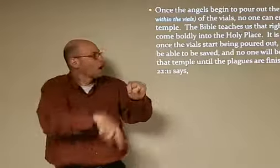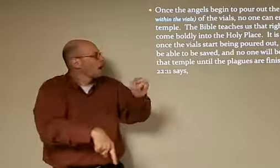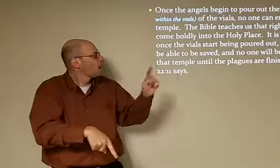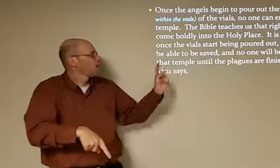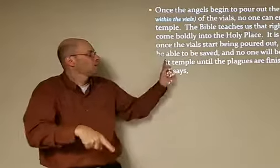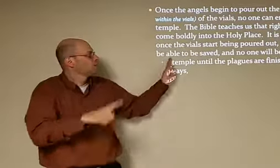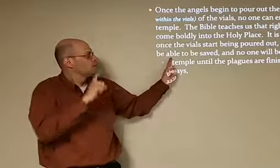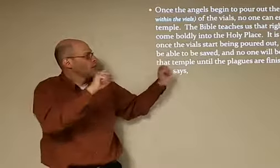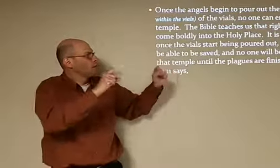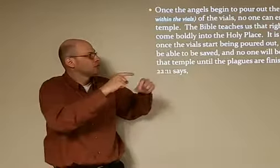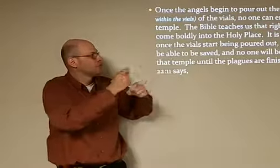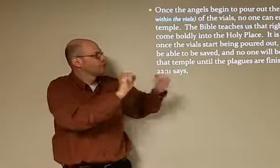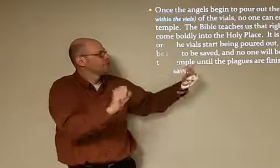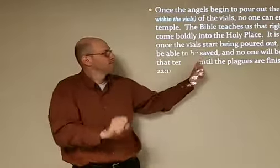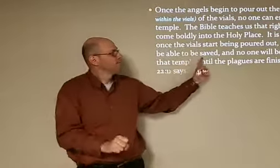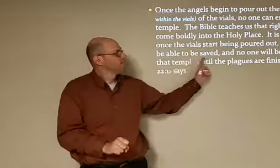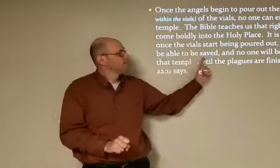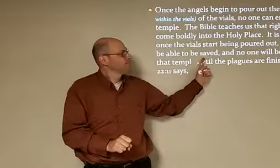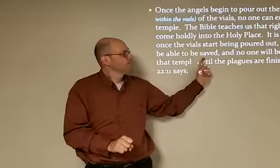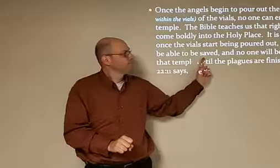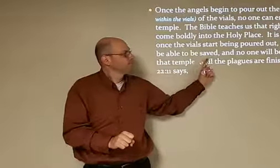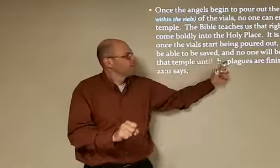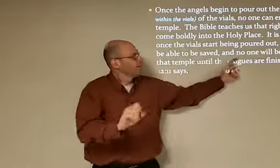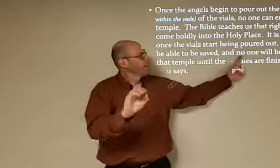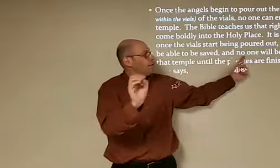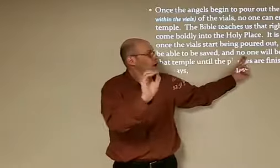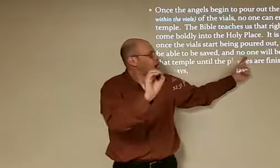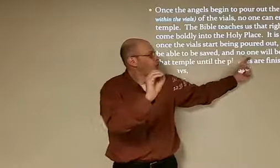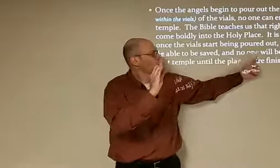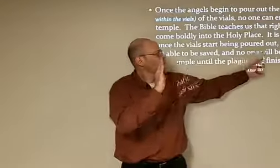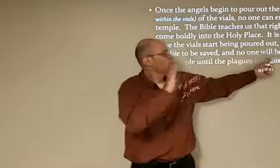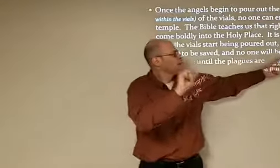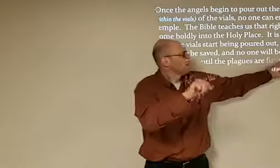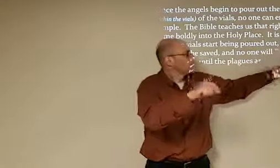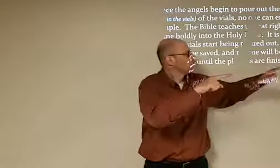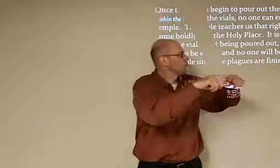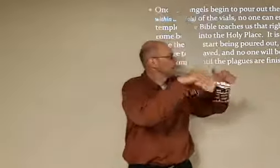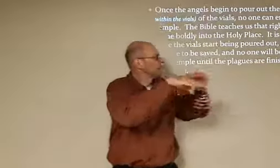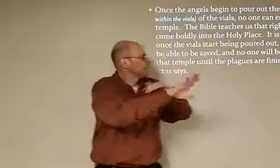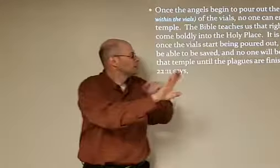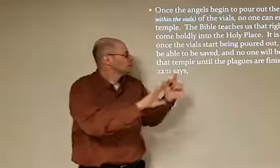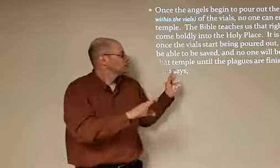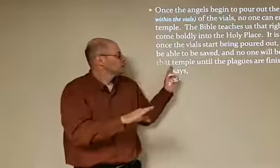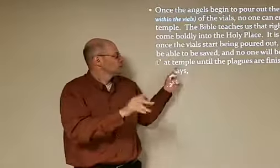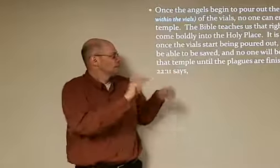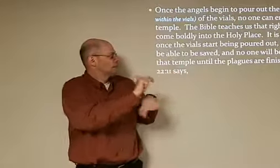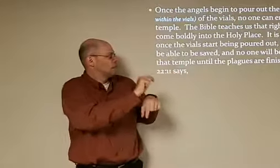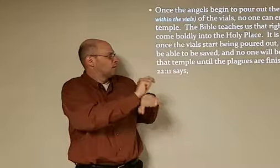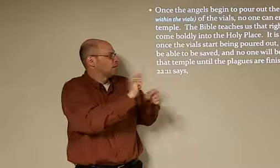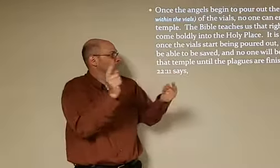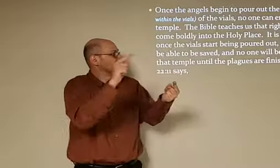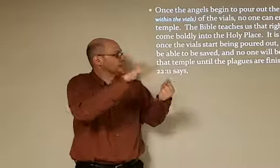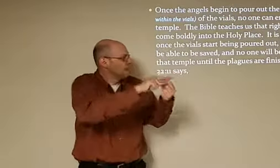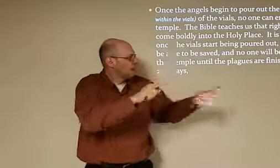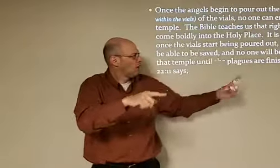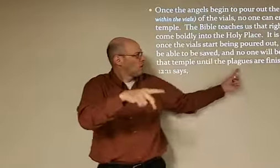else will be able to be saved. No one will be able to enter that temple until the